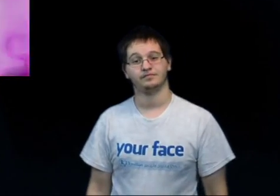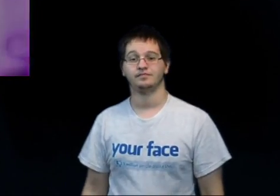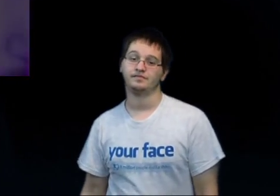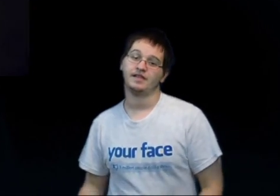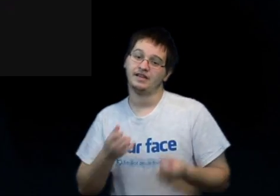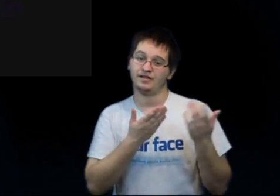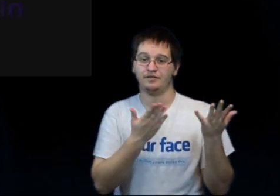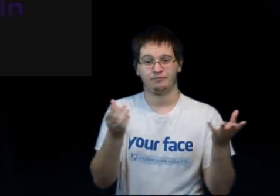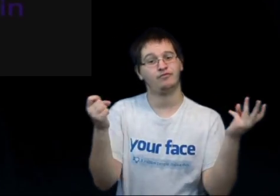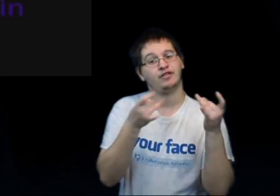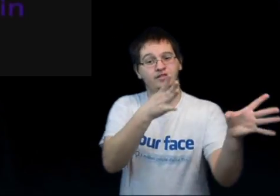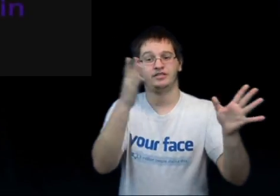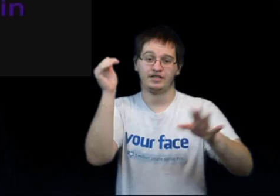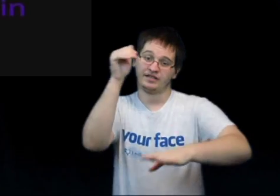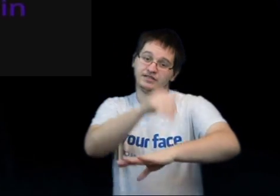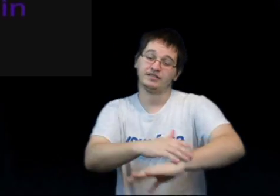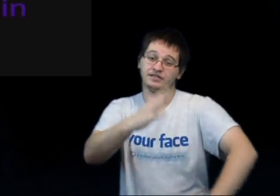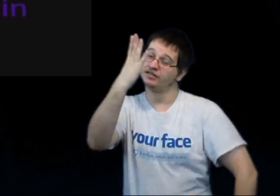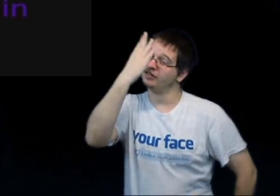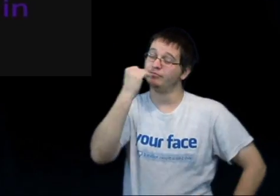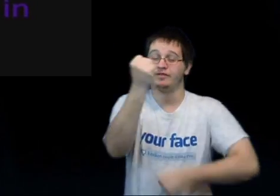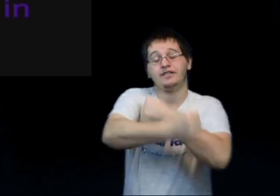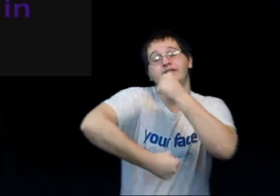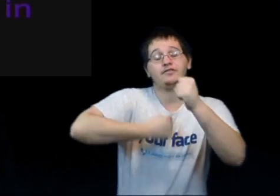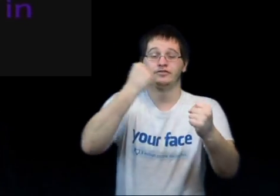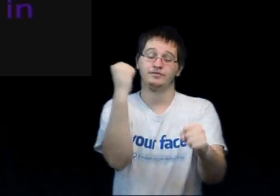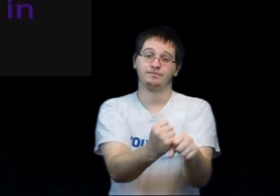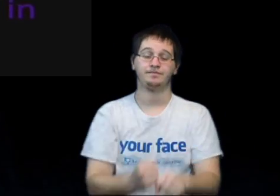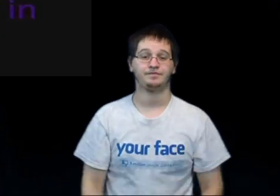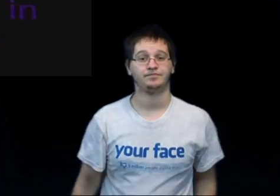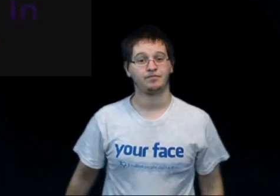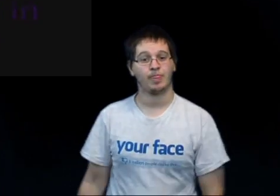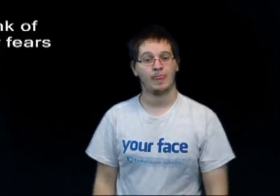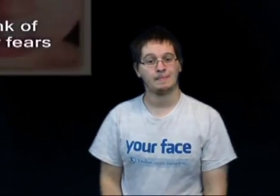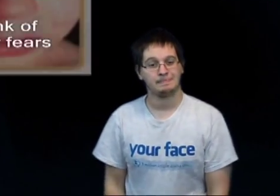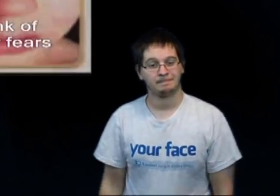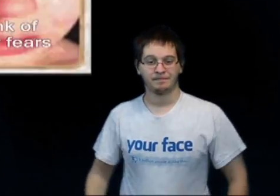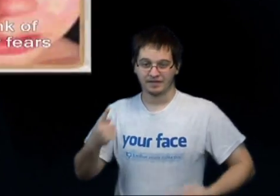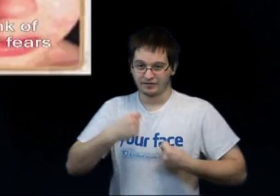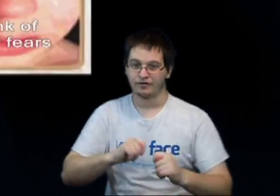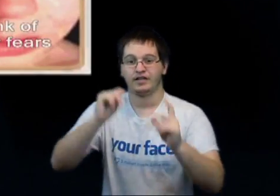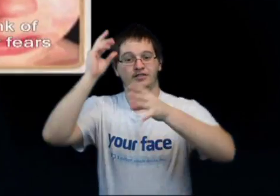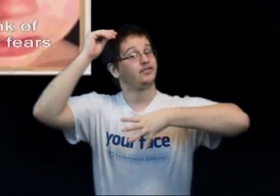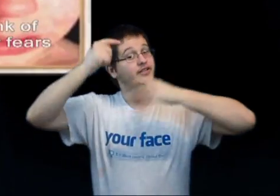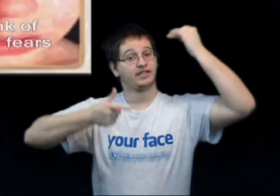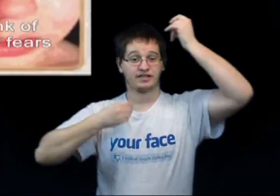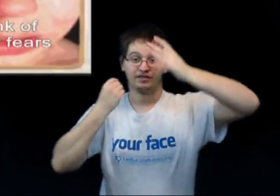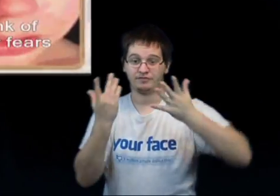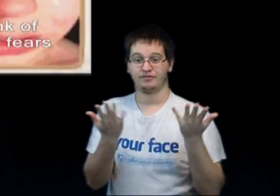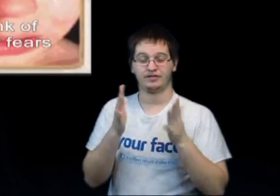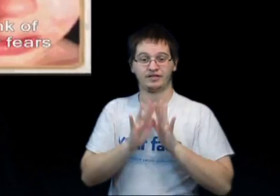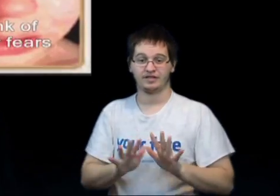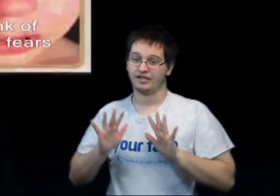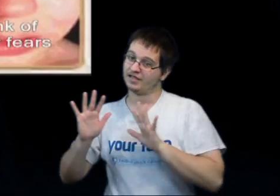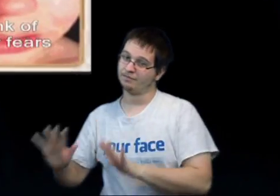I had the worst night of sleeping years As I tried to